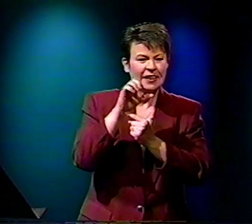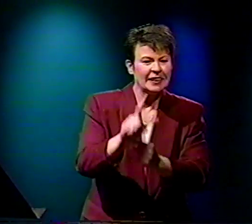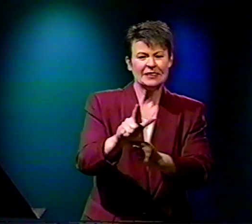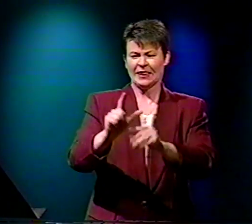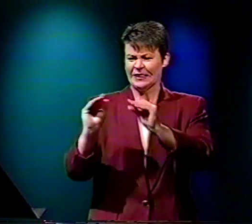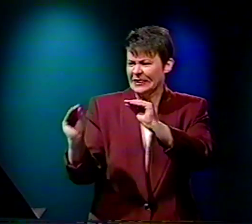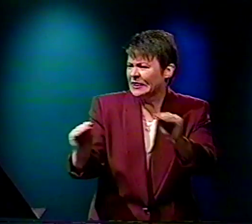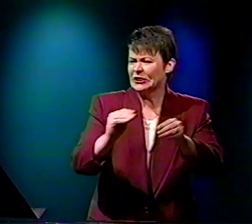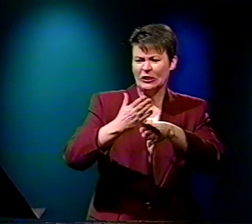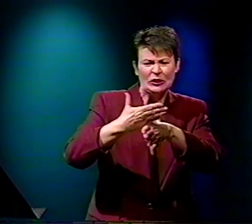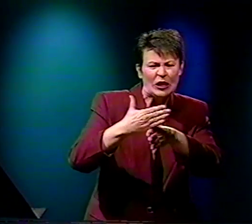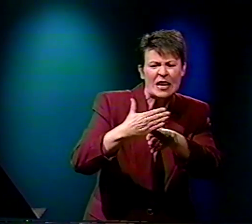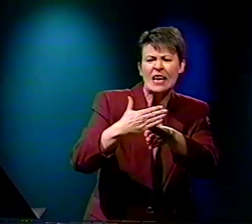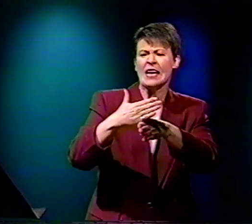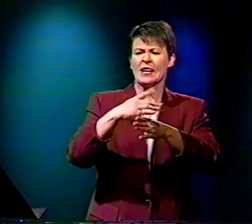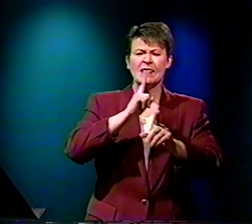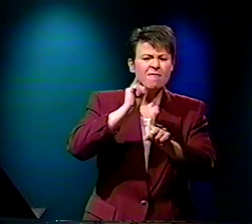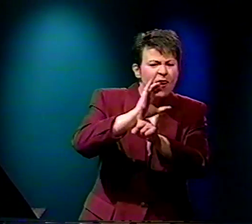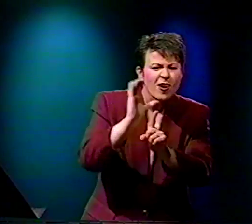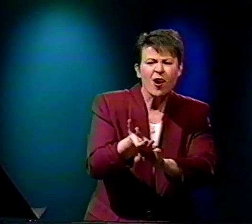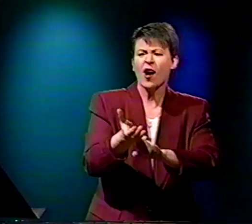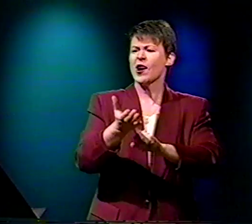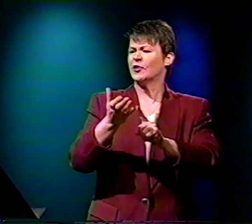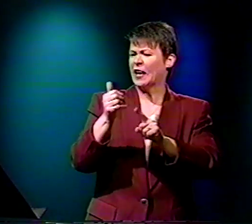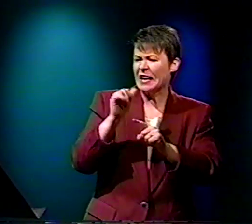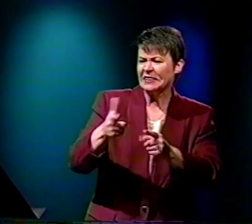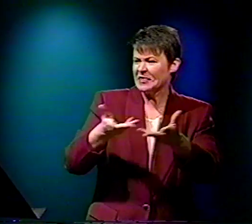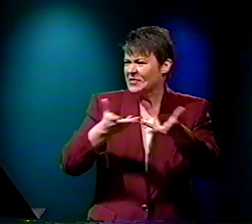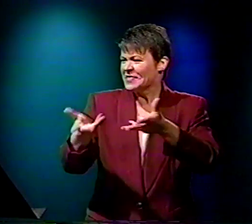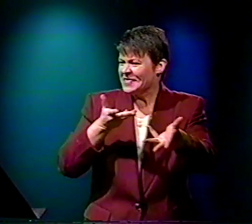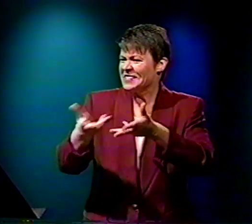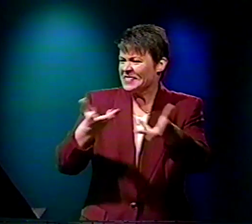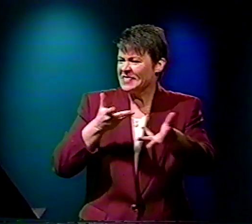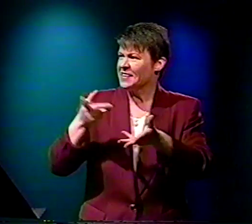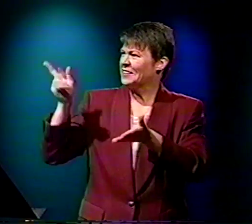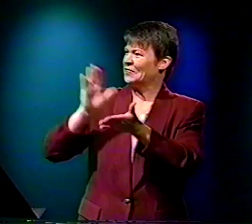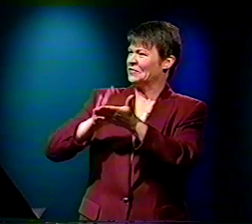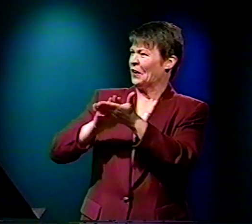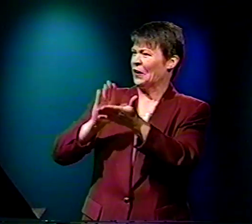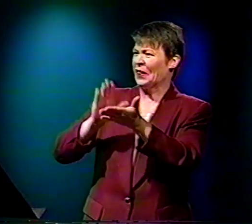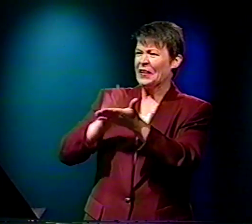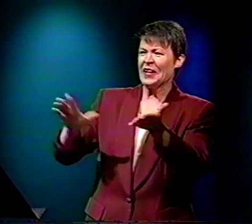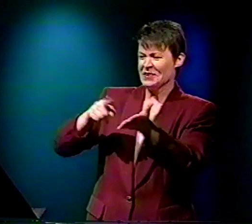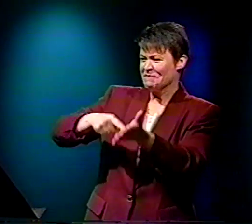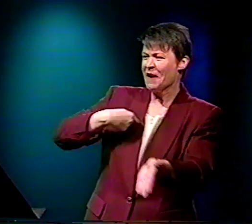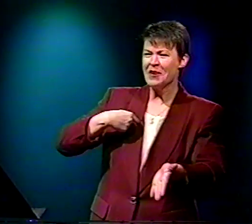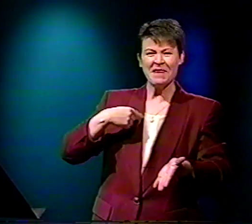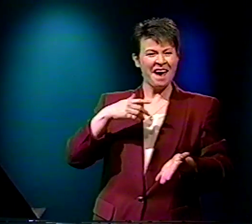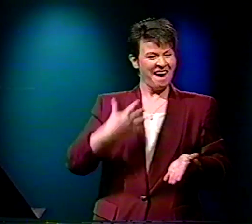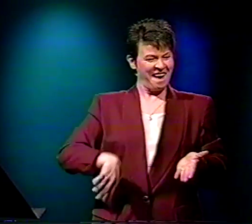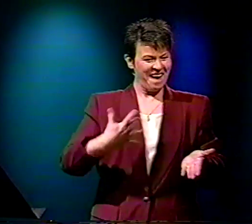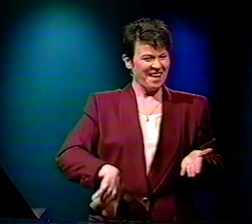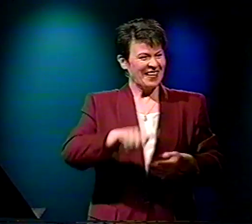taught ASL classes, and they share their experiences in parts of deaf culture and teach, and the school or the college pays